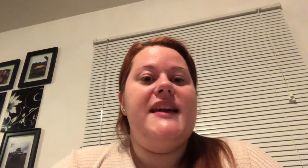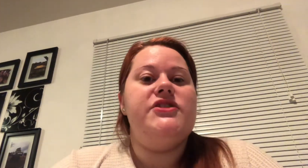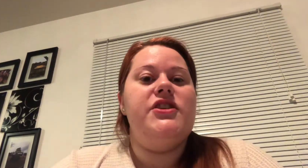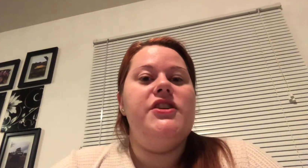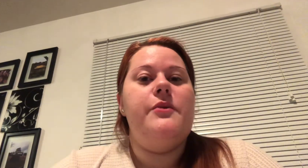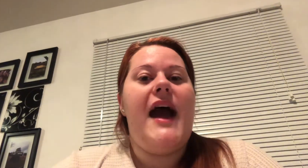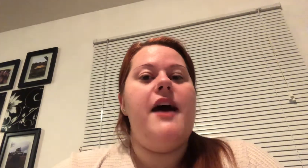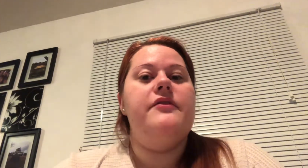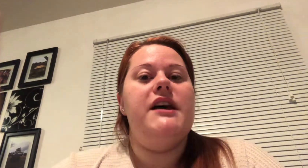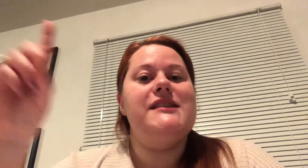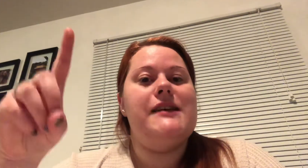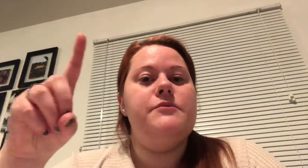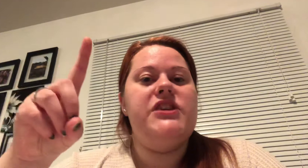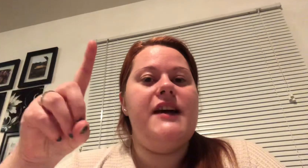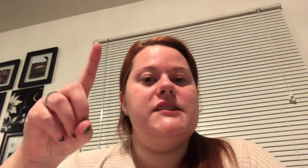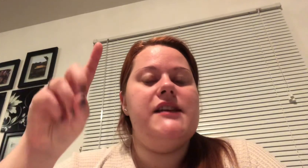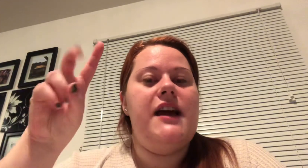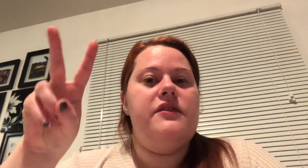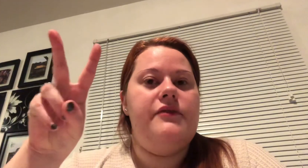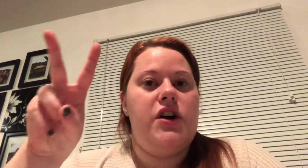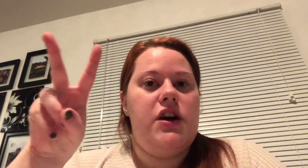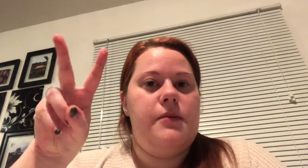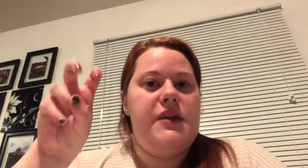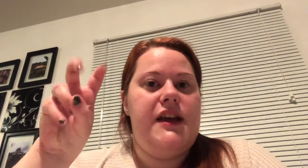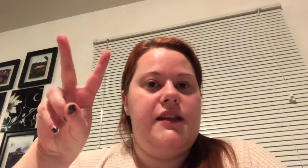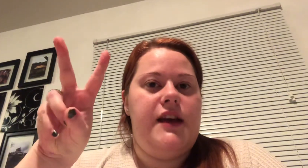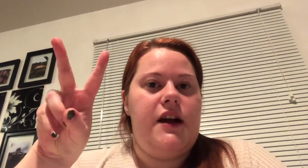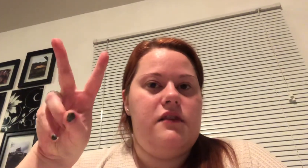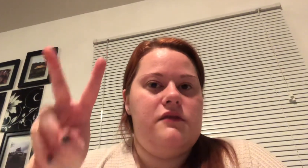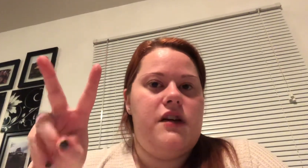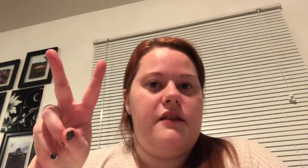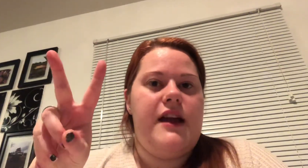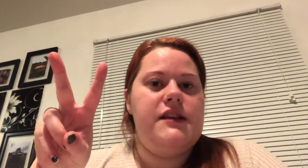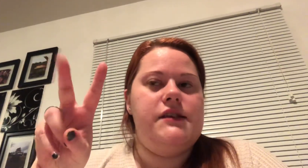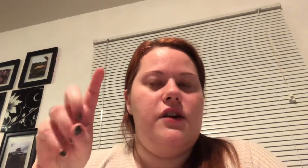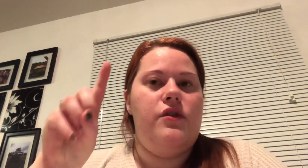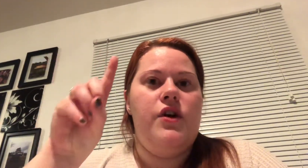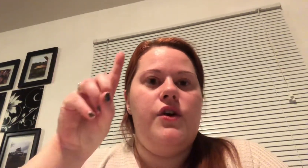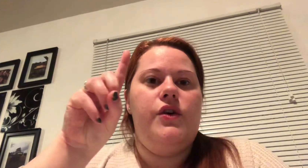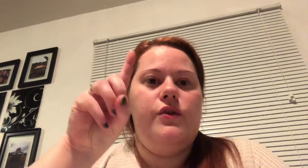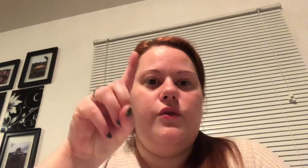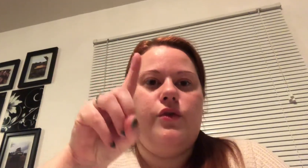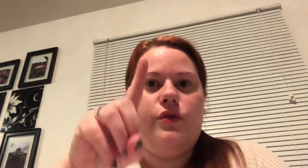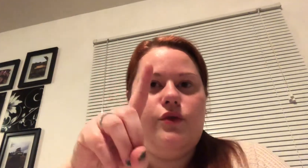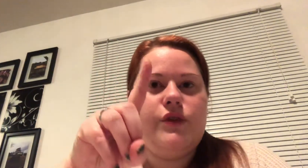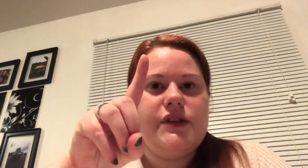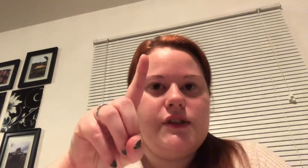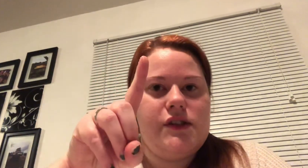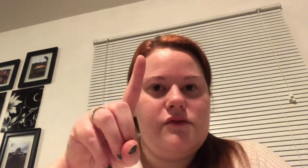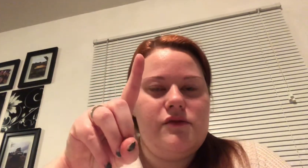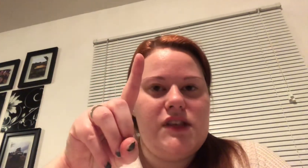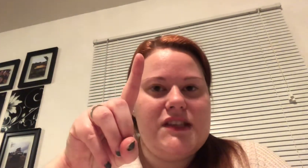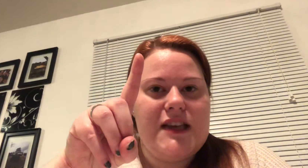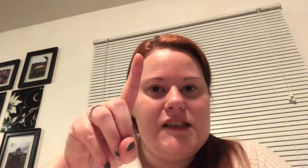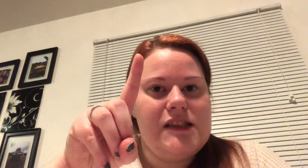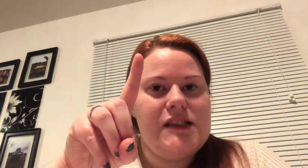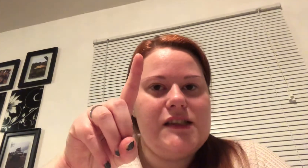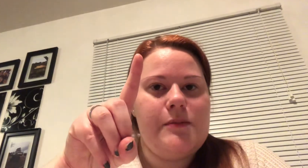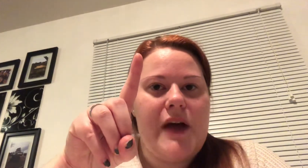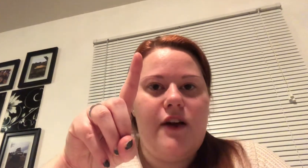sure you have a subject and a verb in there, all right? So who the sentence is about or